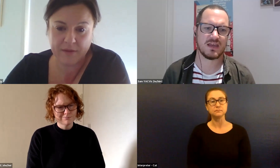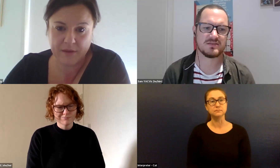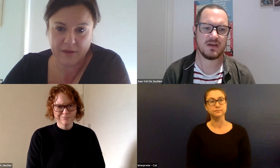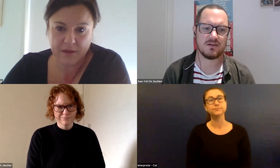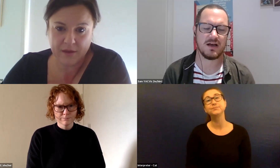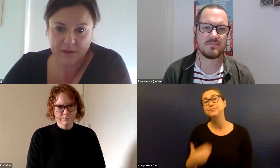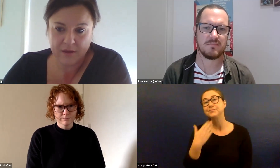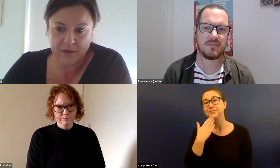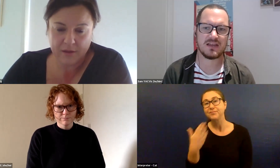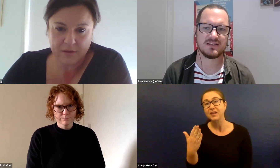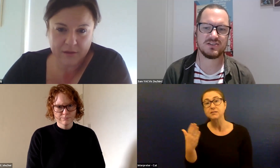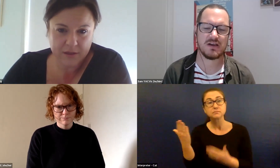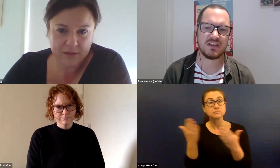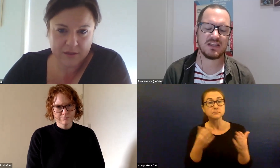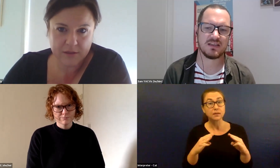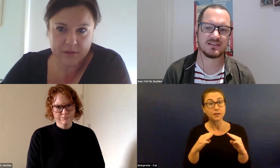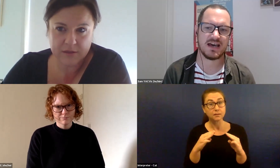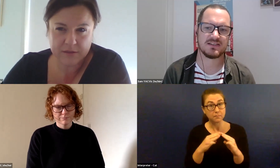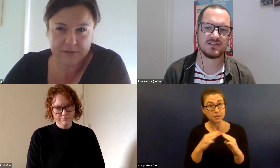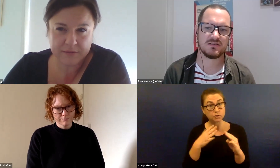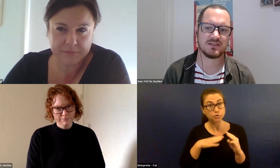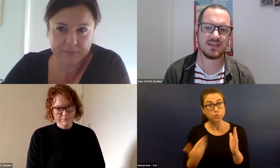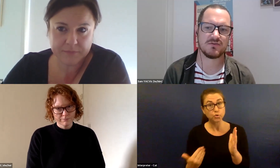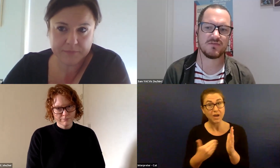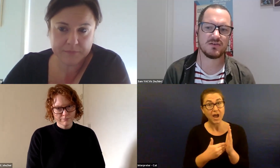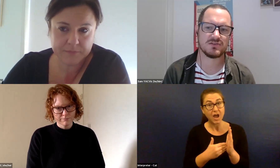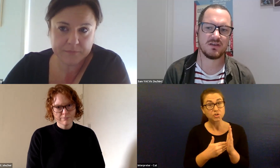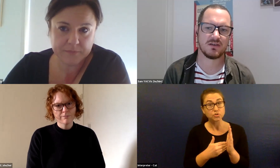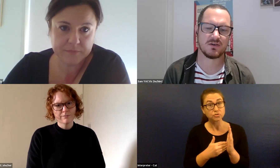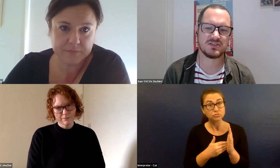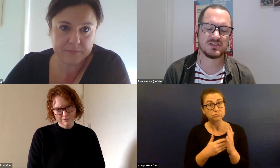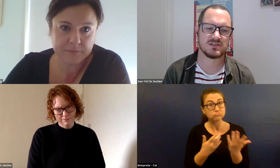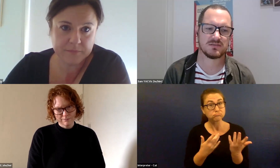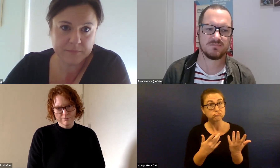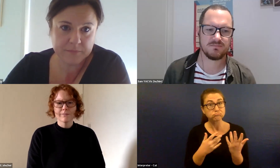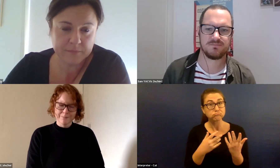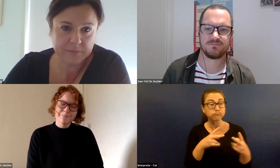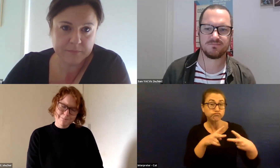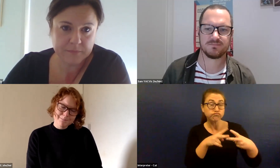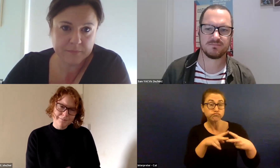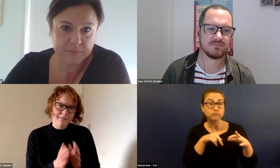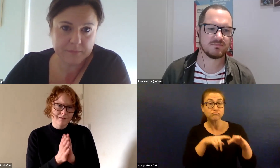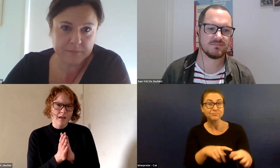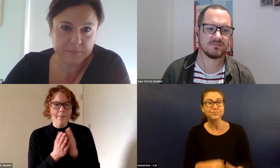Yeah, thanks, Mel. Mia, did you have anything to add to either of those questions?